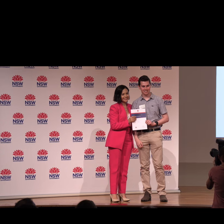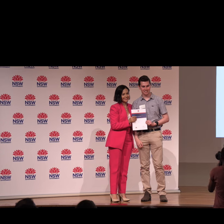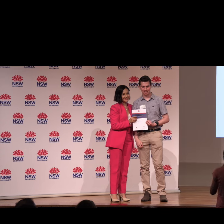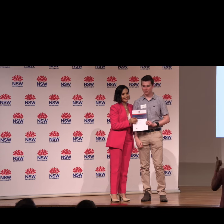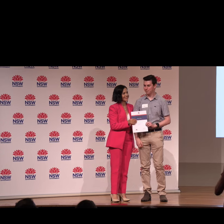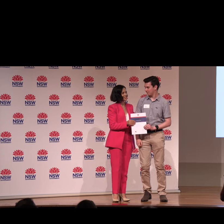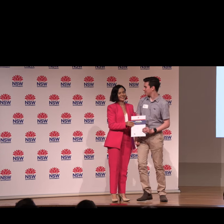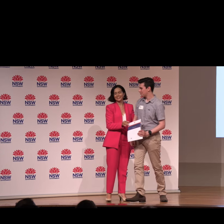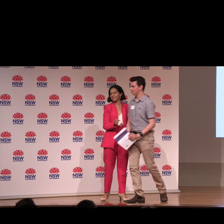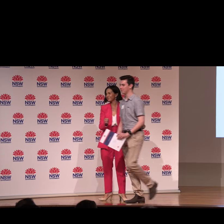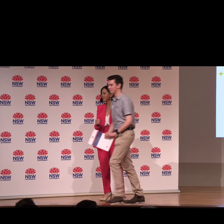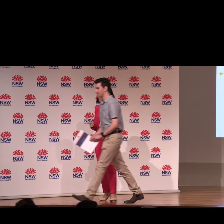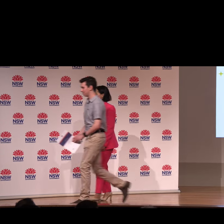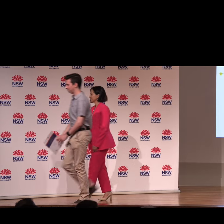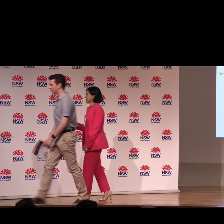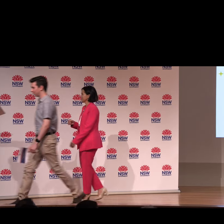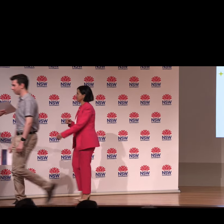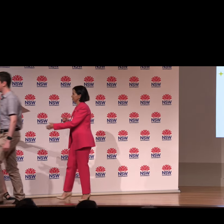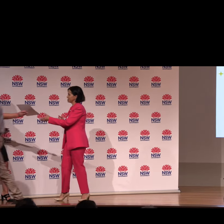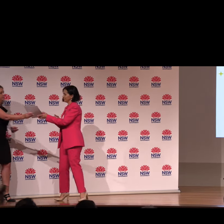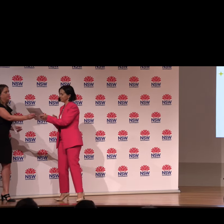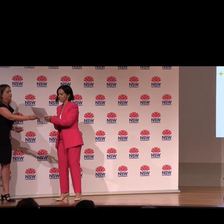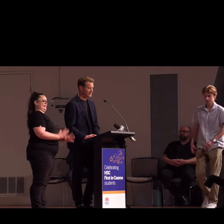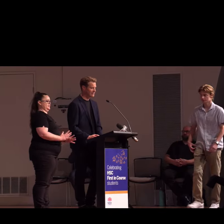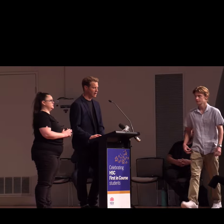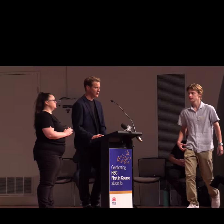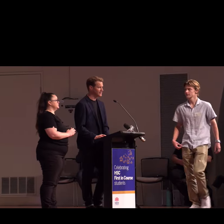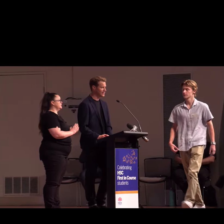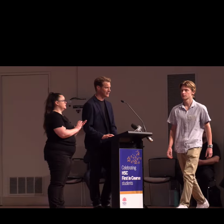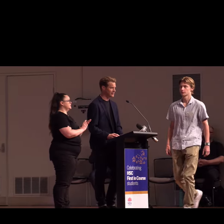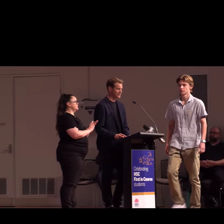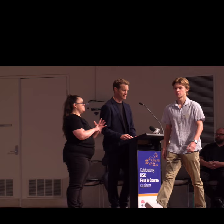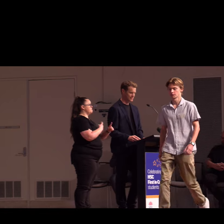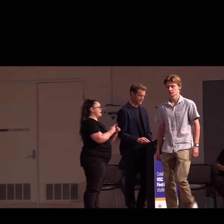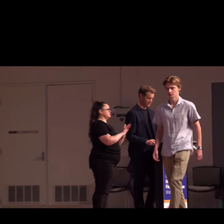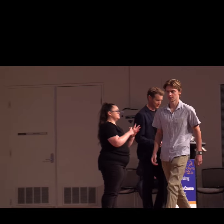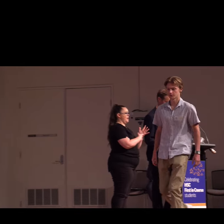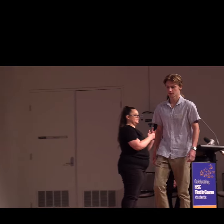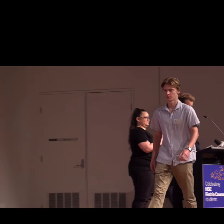In Italian Beginners, Max Martin, St. Augustine's College, Sydney.